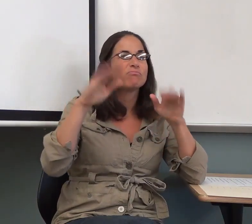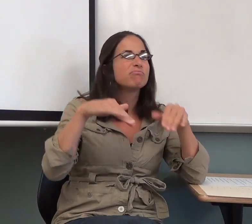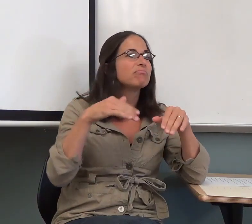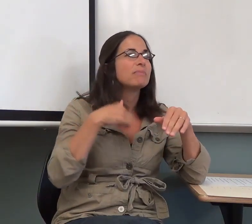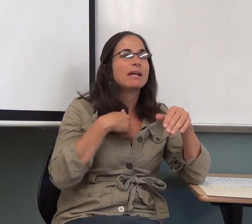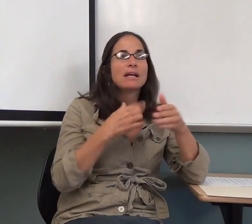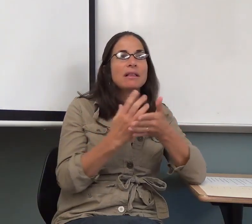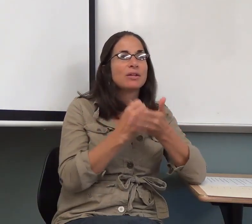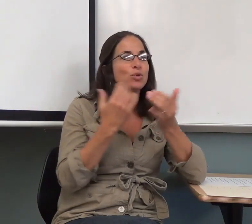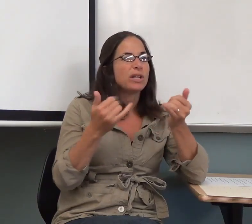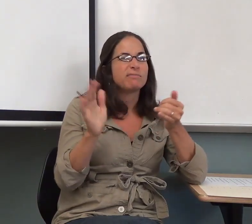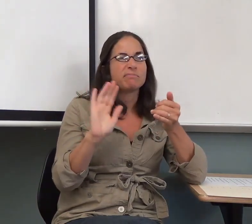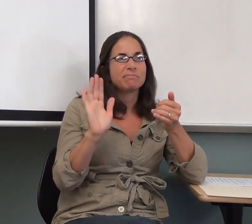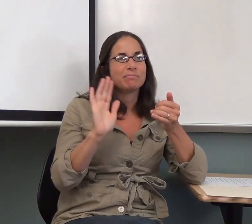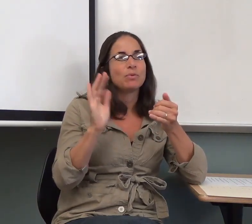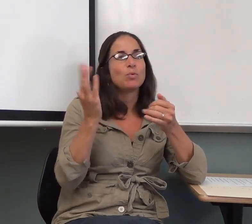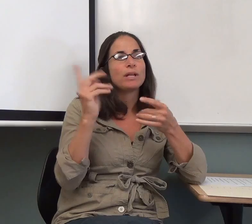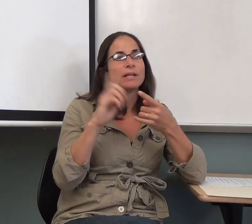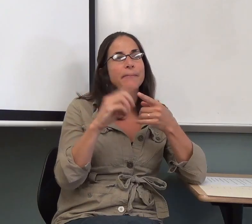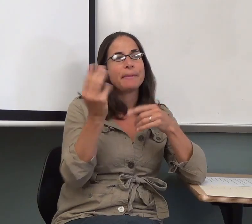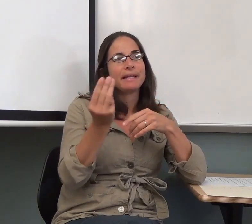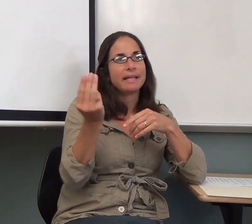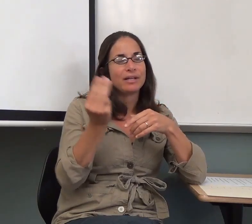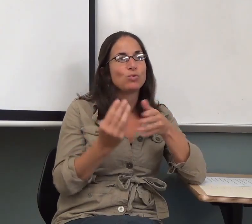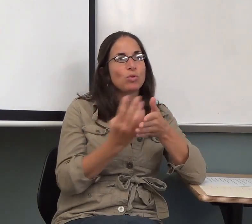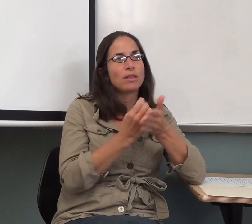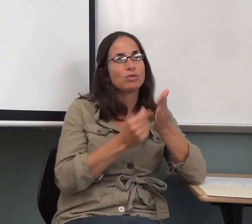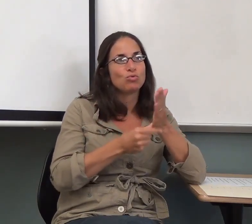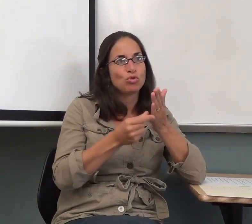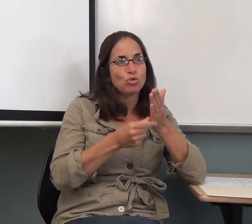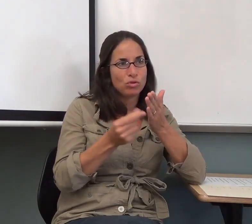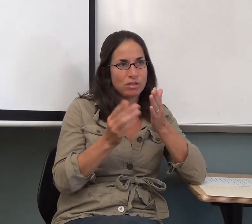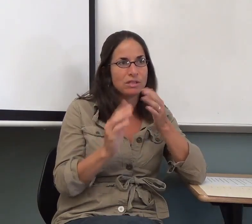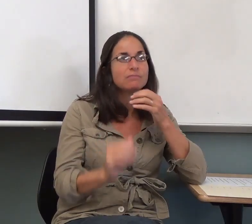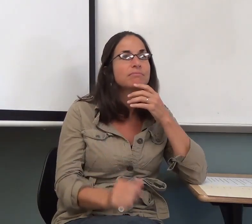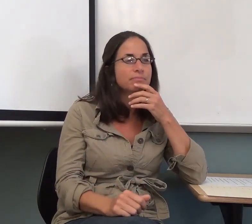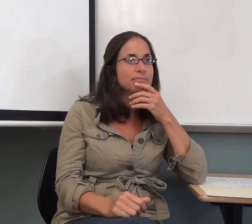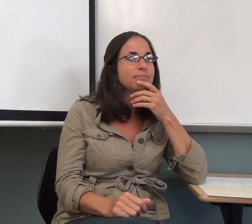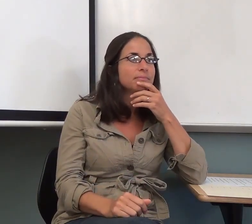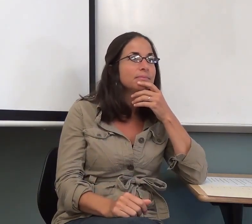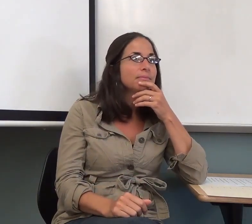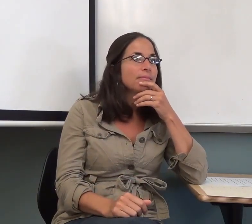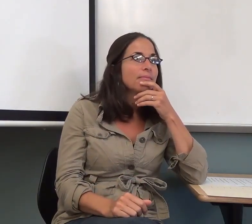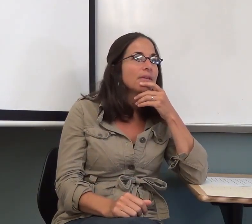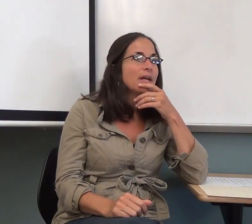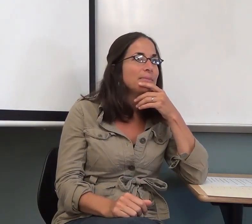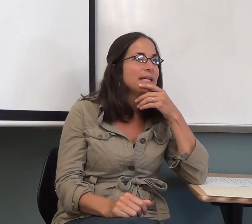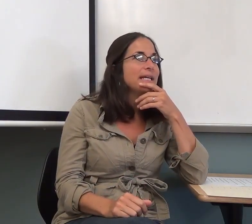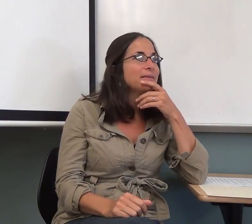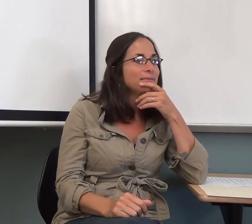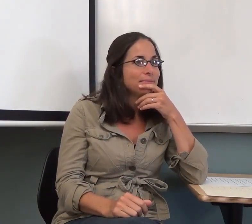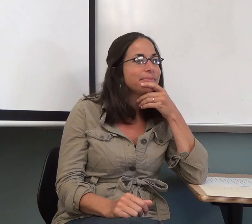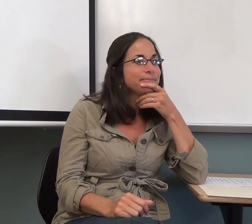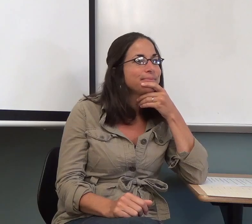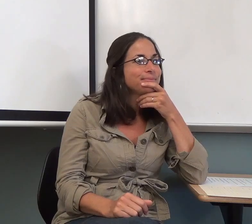cause chaos. I'll ask them for them on Monday. It's okay, we're kinda starting over anyway. oh, so there was an assignment to write in a journal for me? I'm done. No.